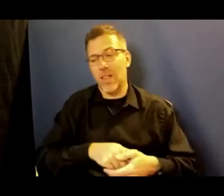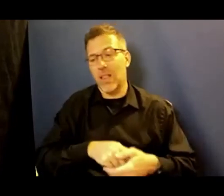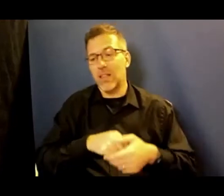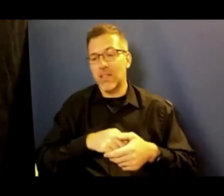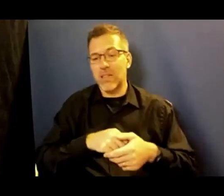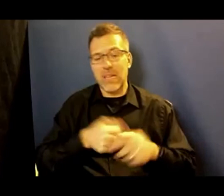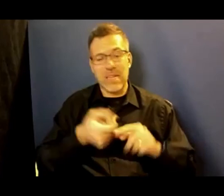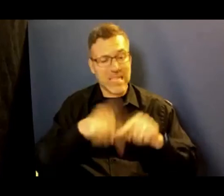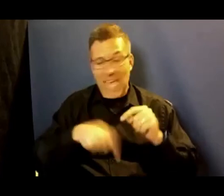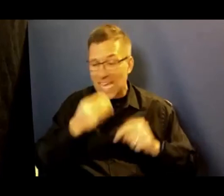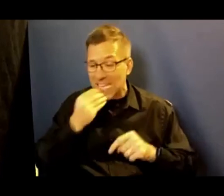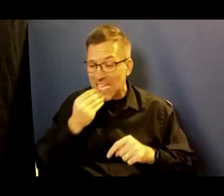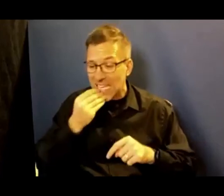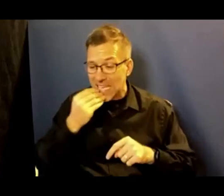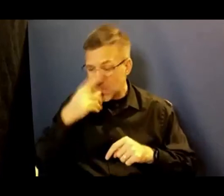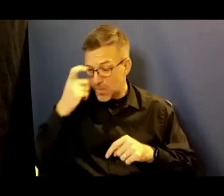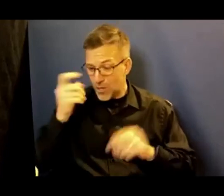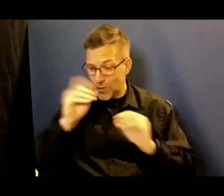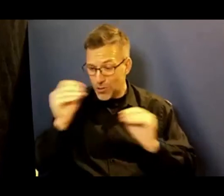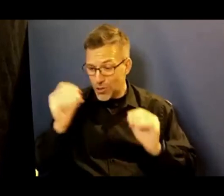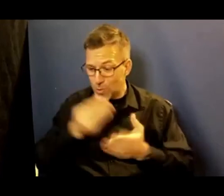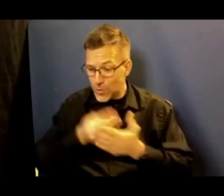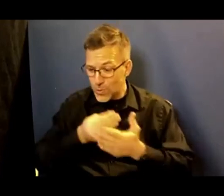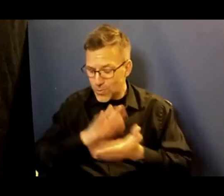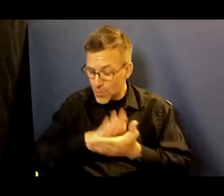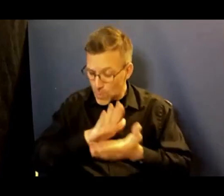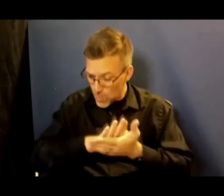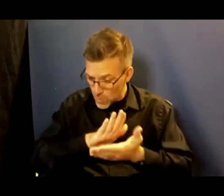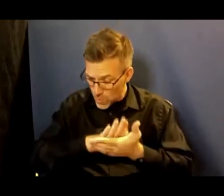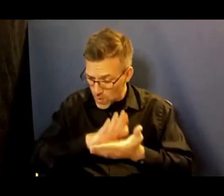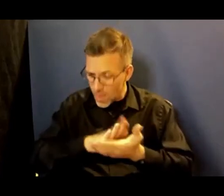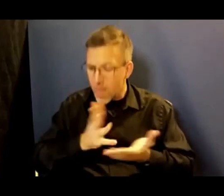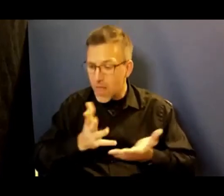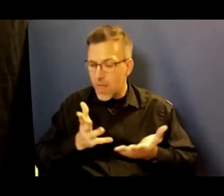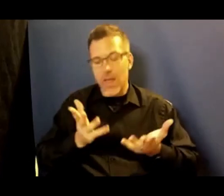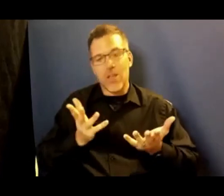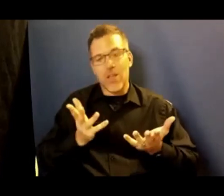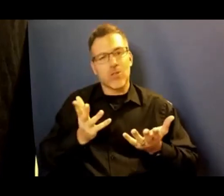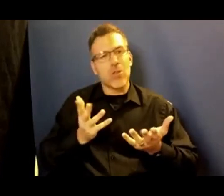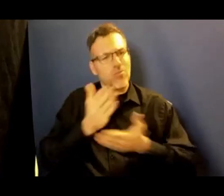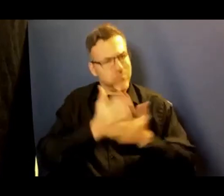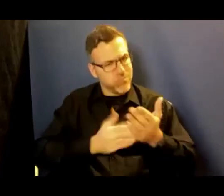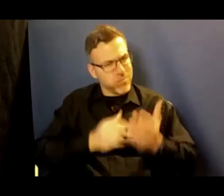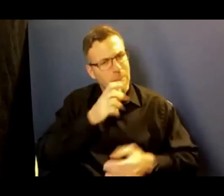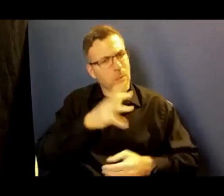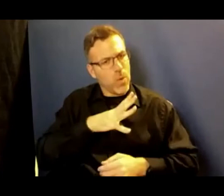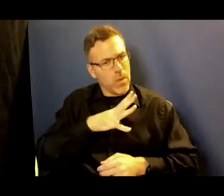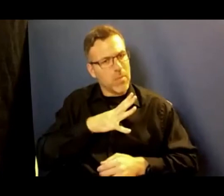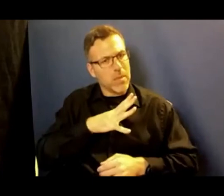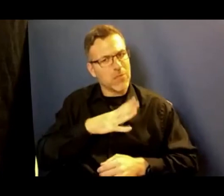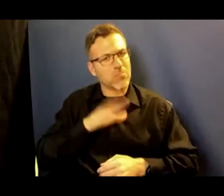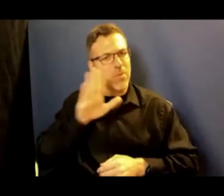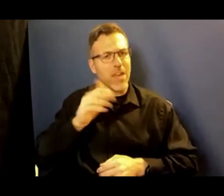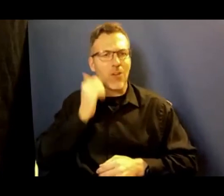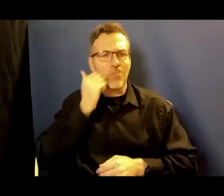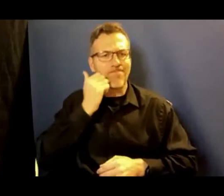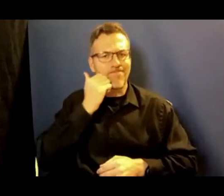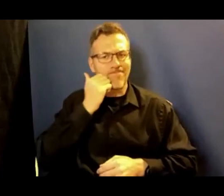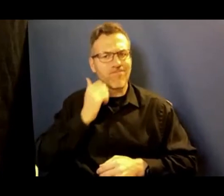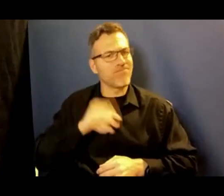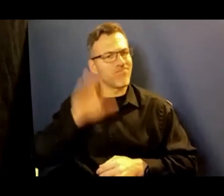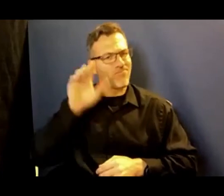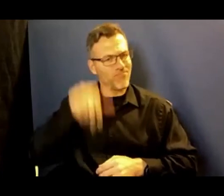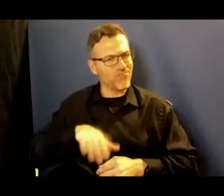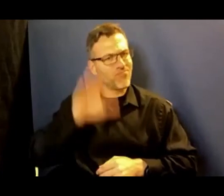So there are a lot of layers to that. So it is not surprising that some women have had menstrual irregularities that is